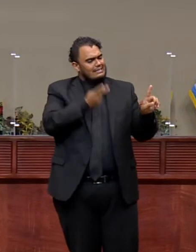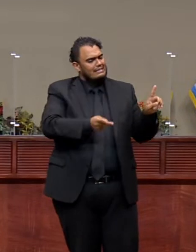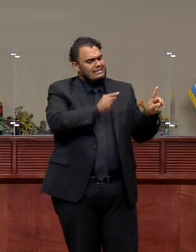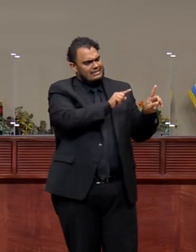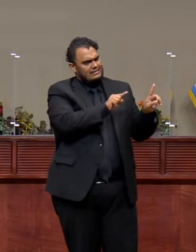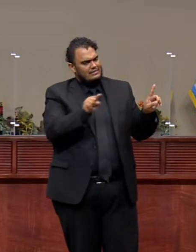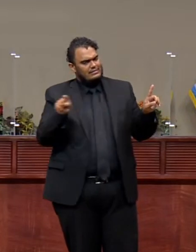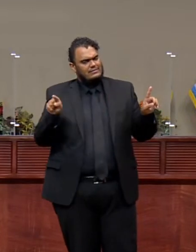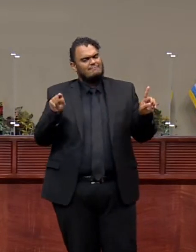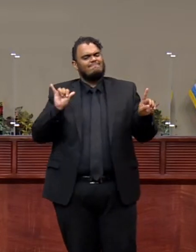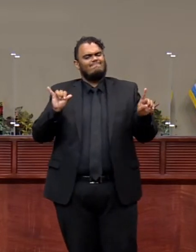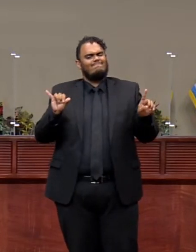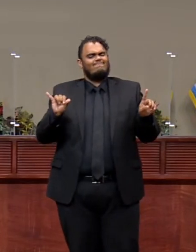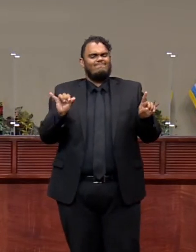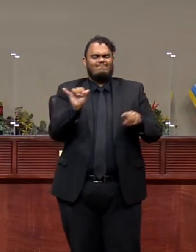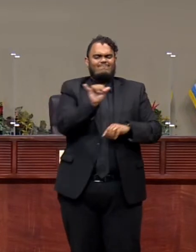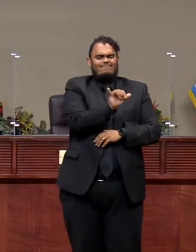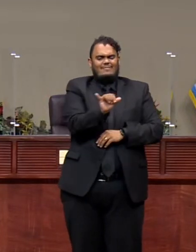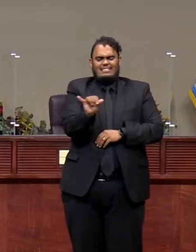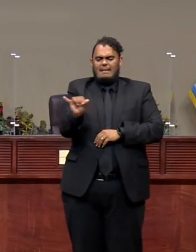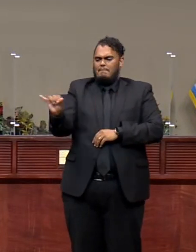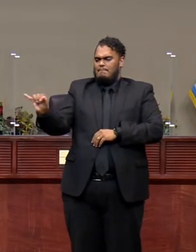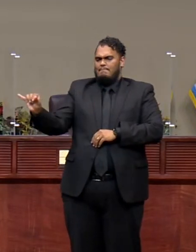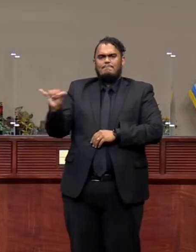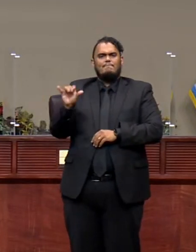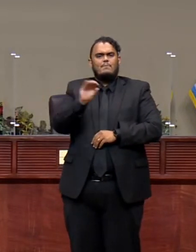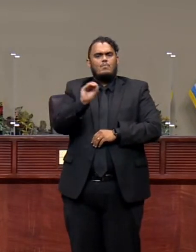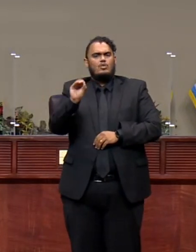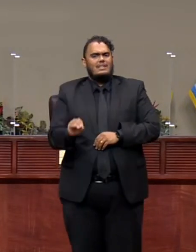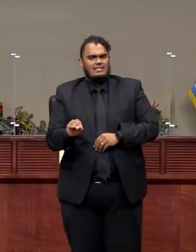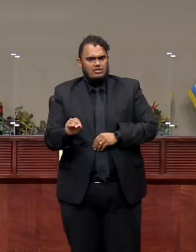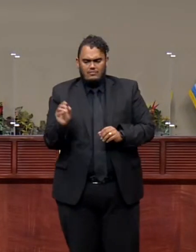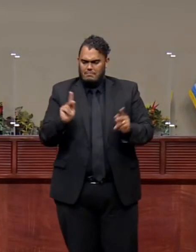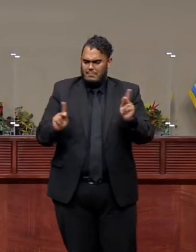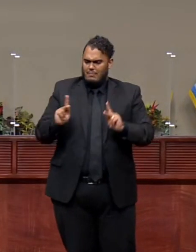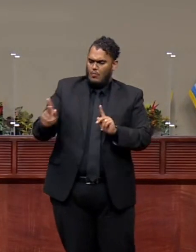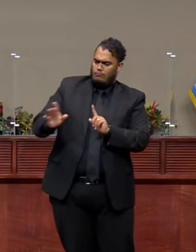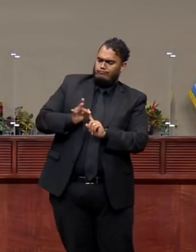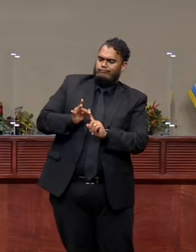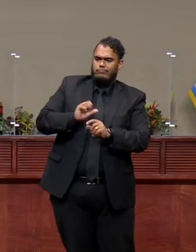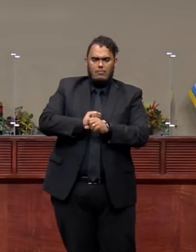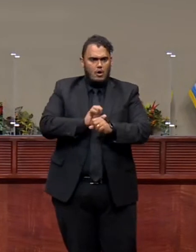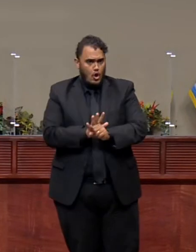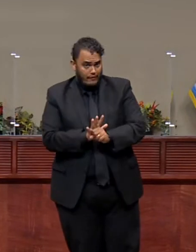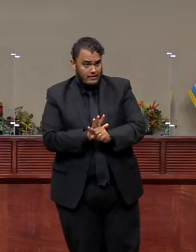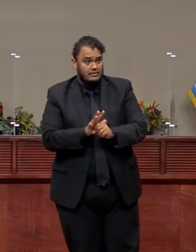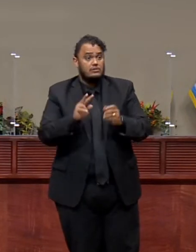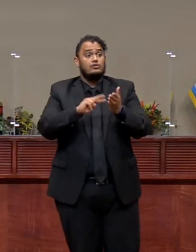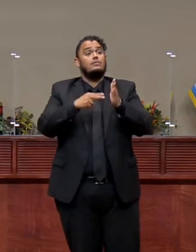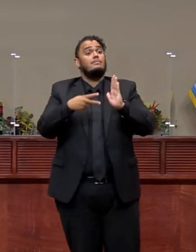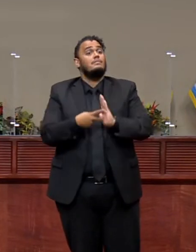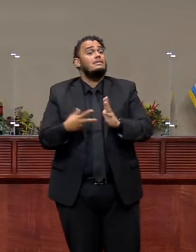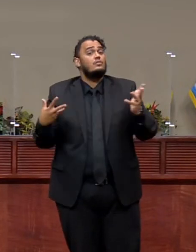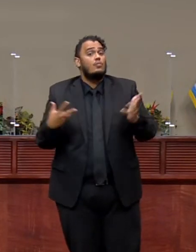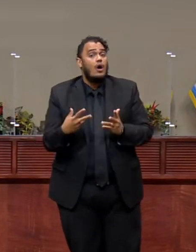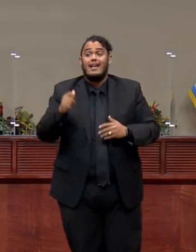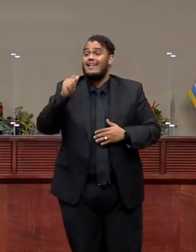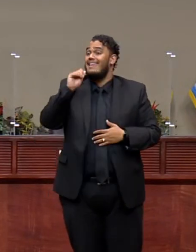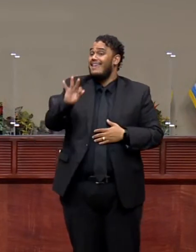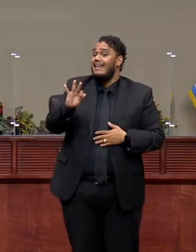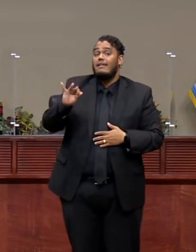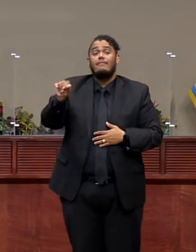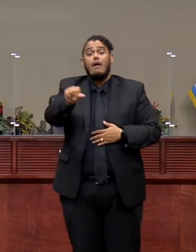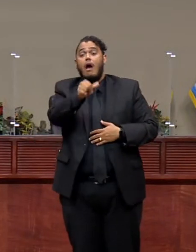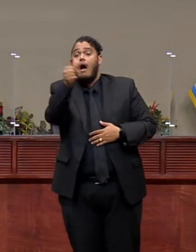percentage. So meaning that if a situation with another variant were to come,